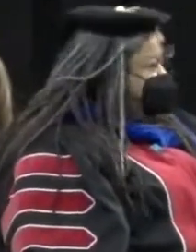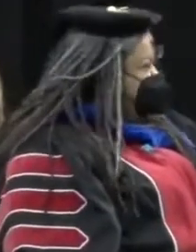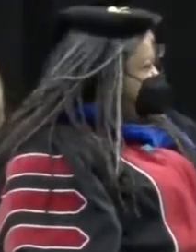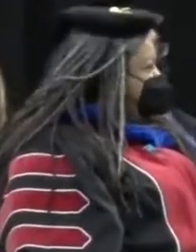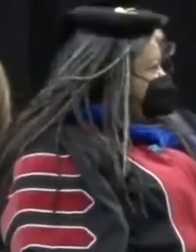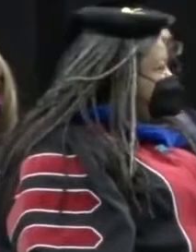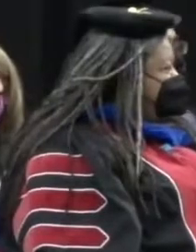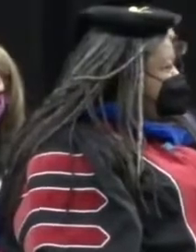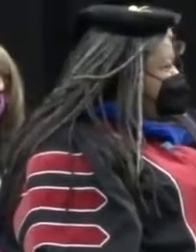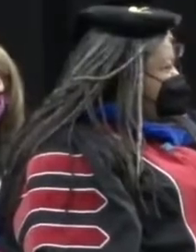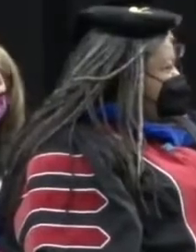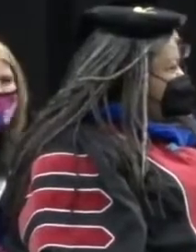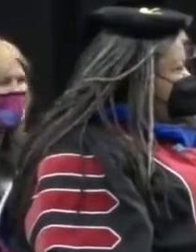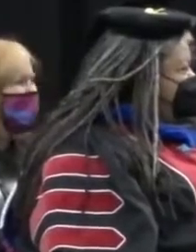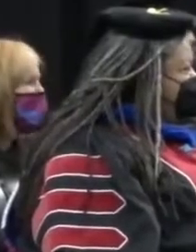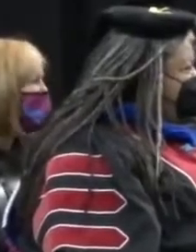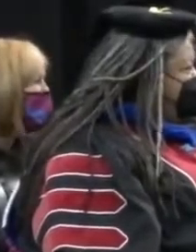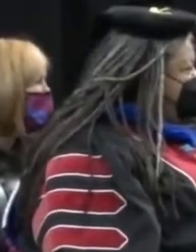Jacqueline or Jacqueline?